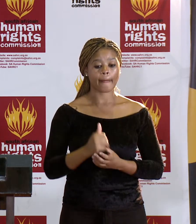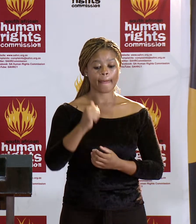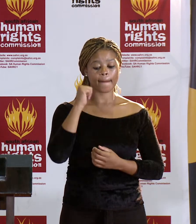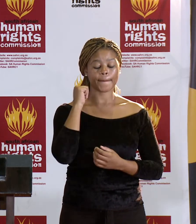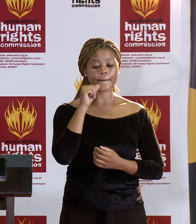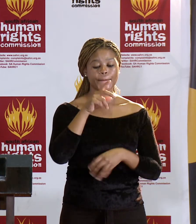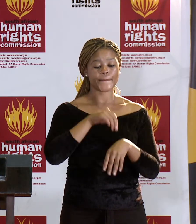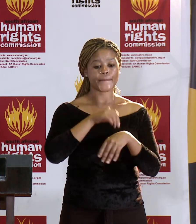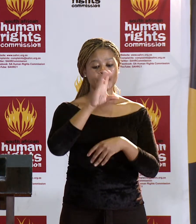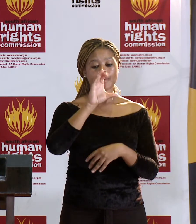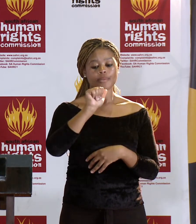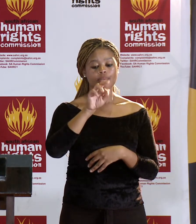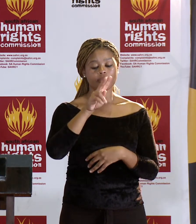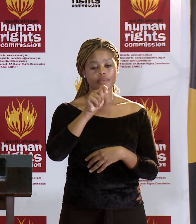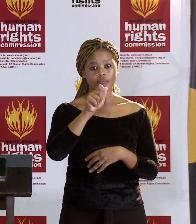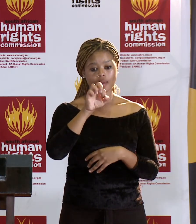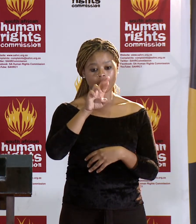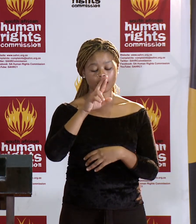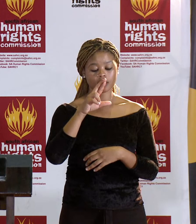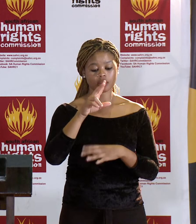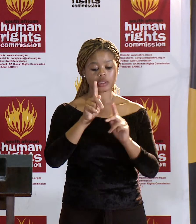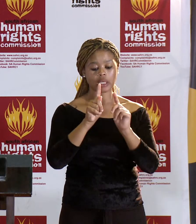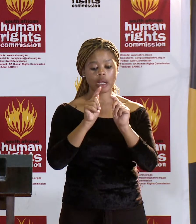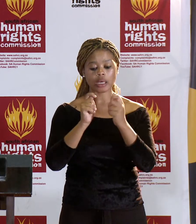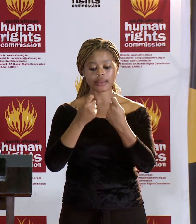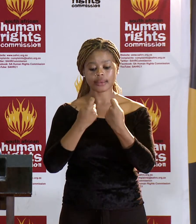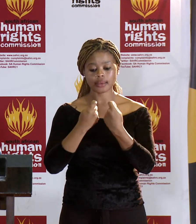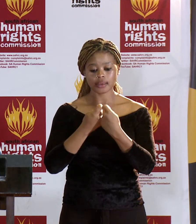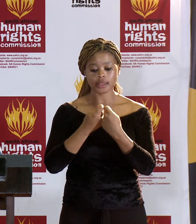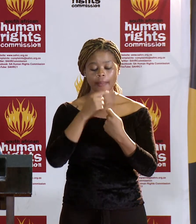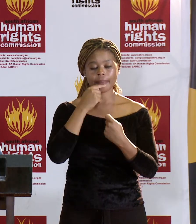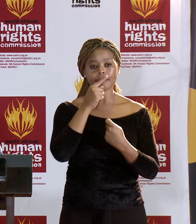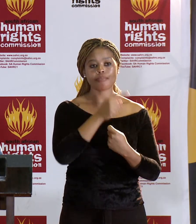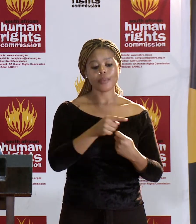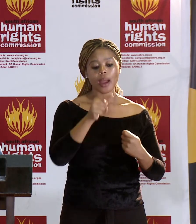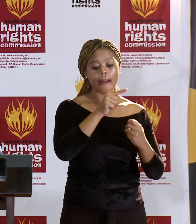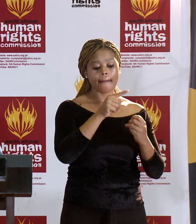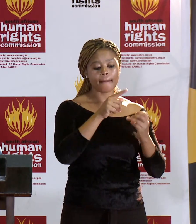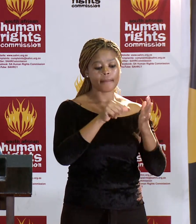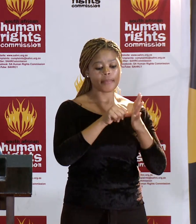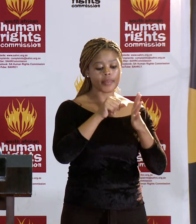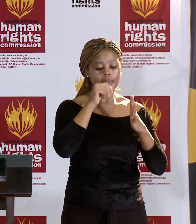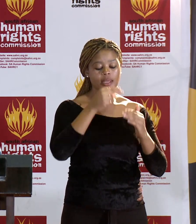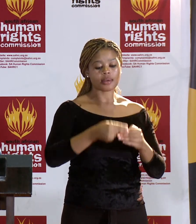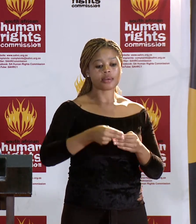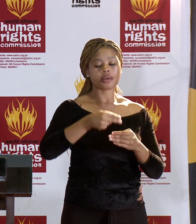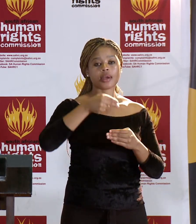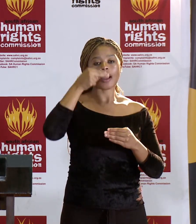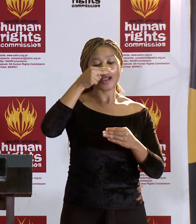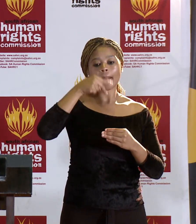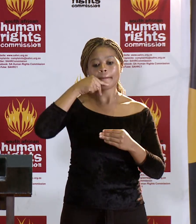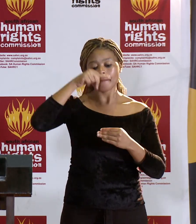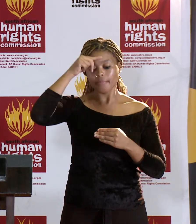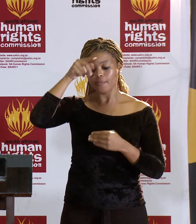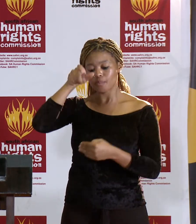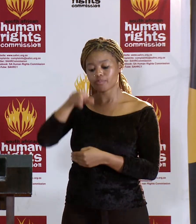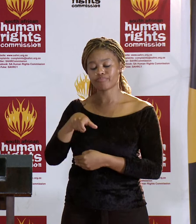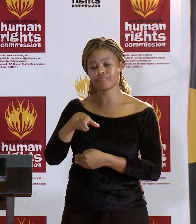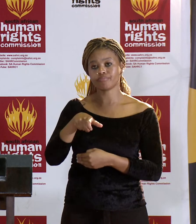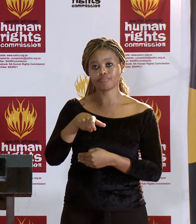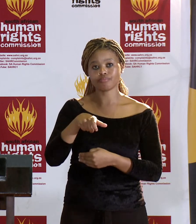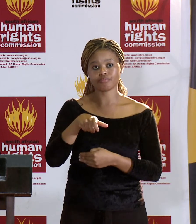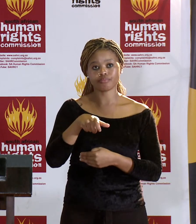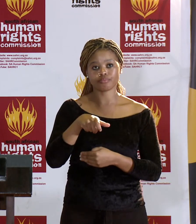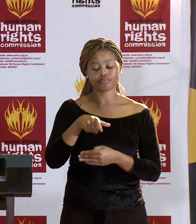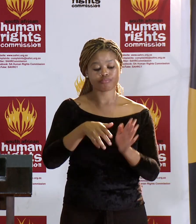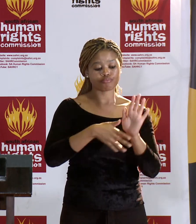Dr. Carter and her team settled a matter in which she took a very high-profiled person